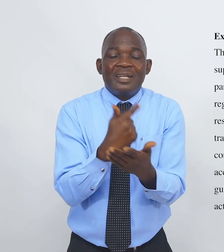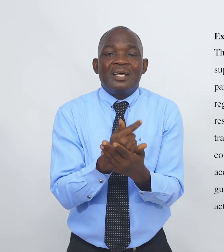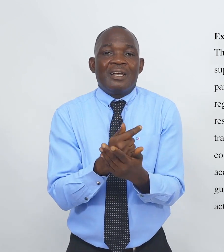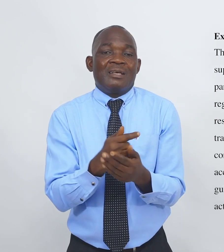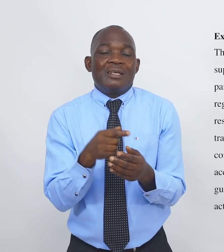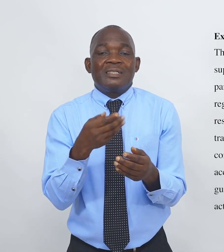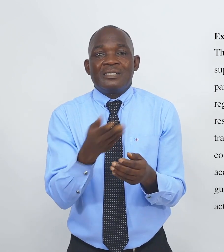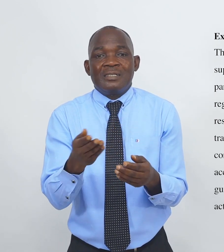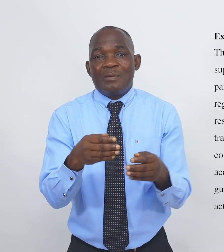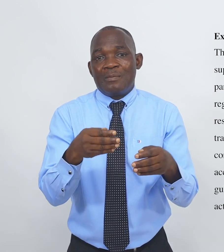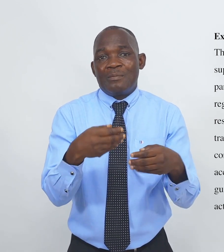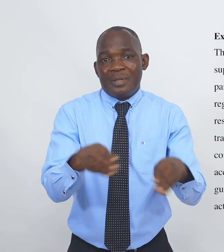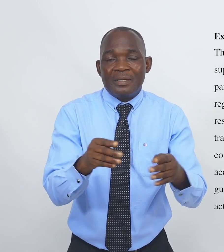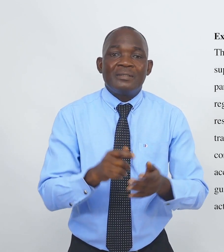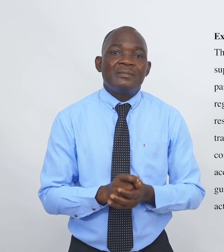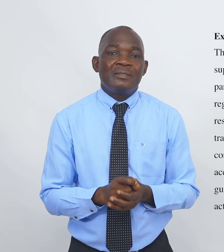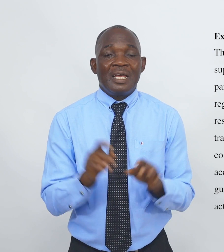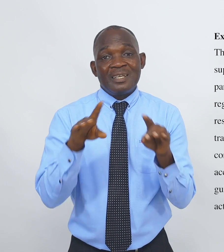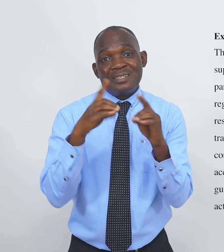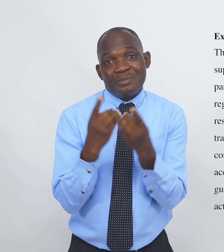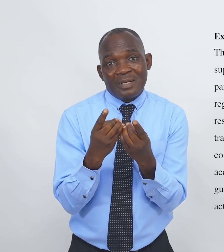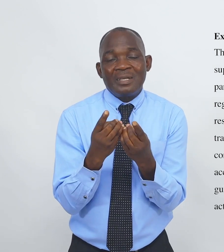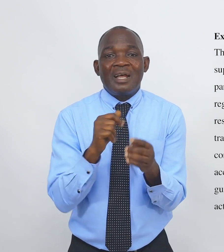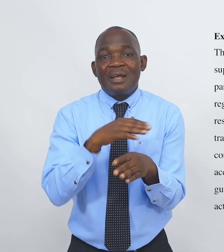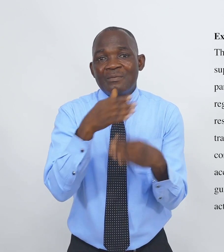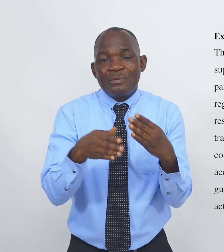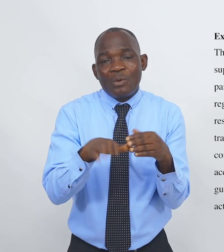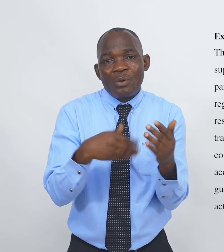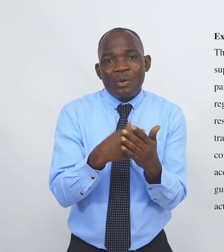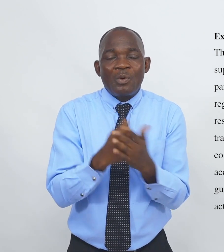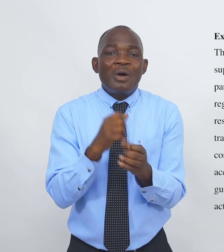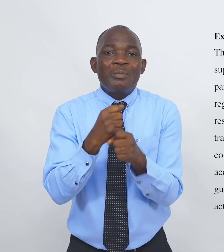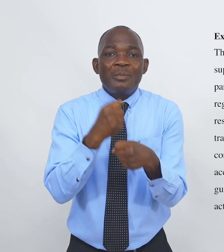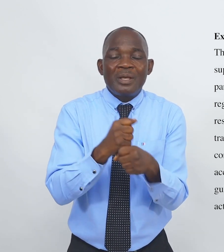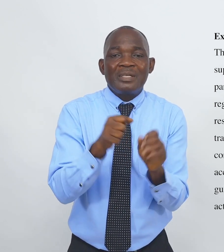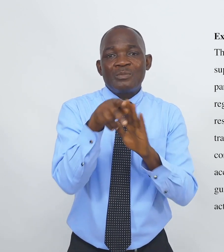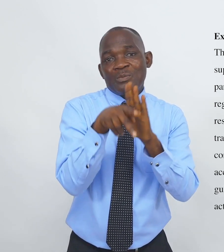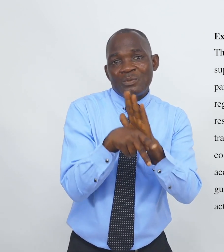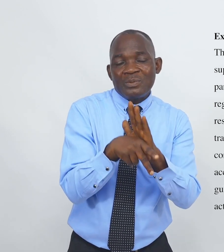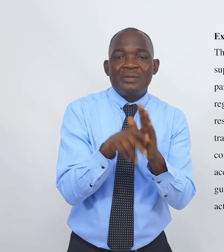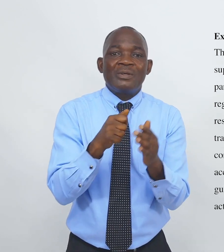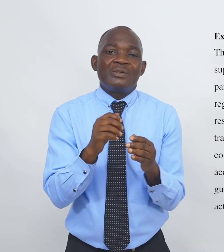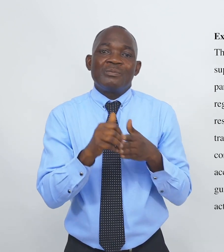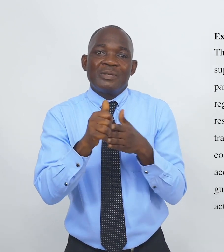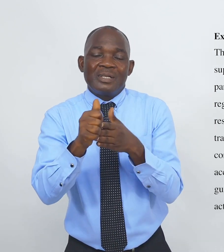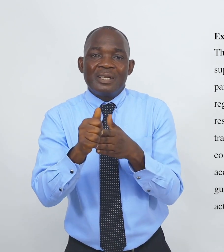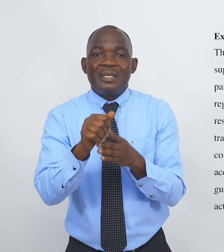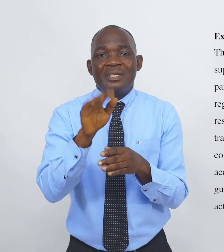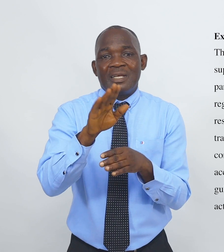commodities markets. The department accomplishes this by formulating principles for the guidance of the industry and